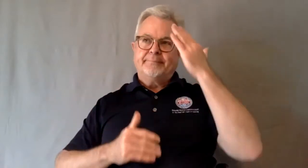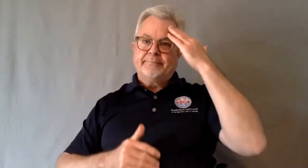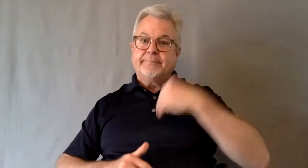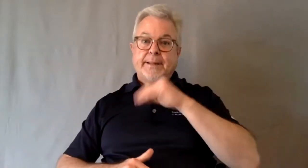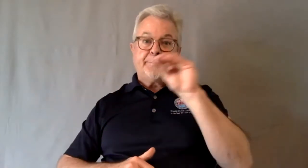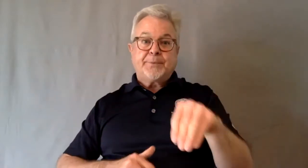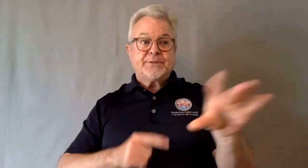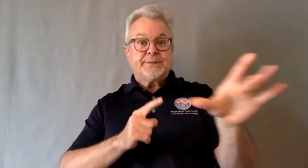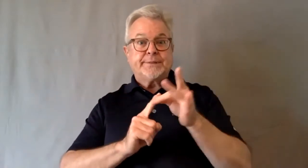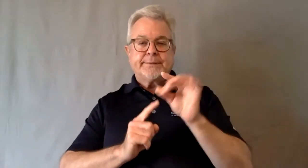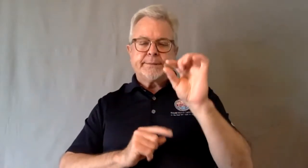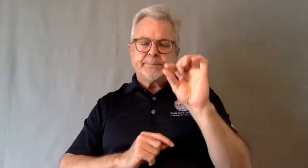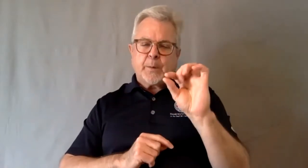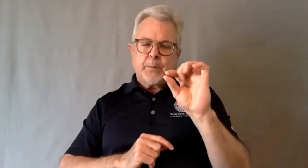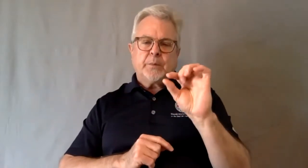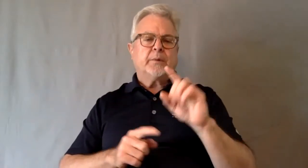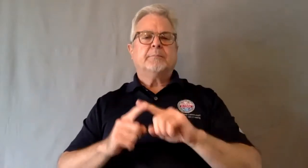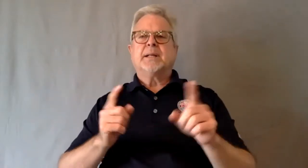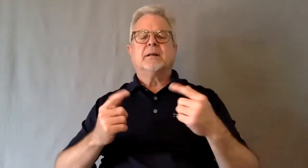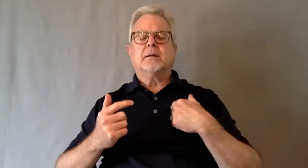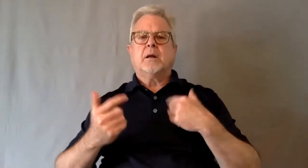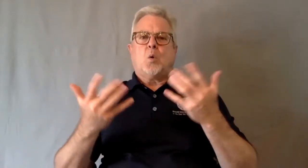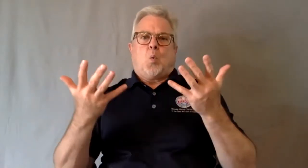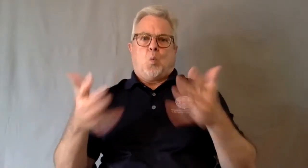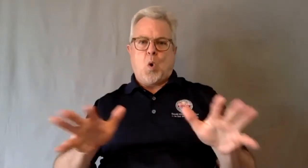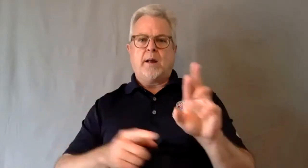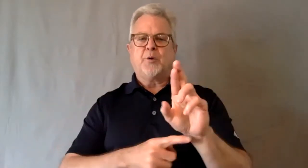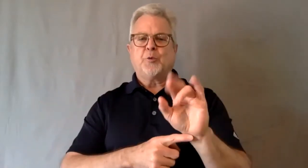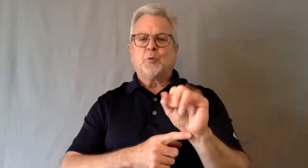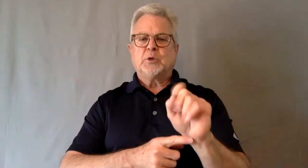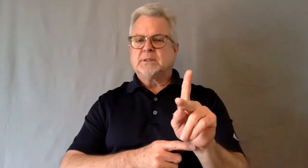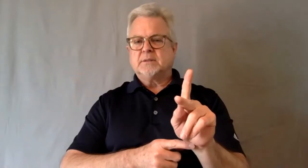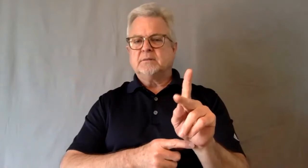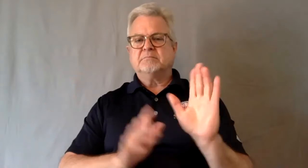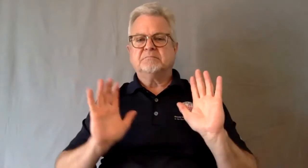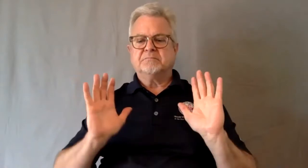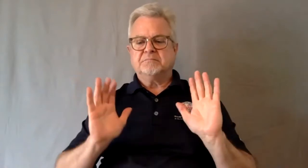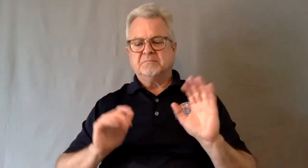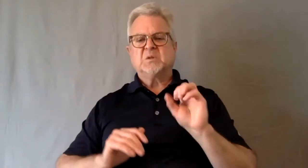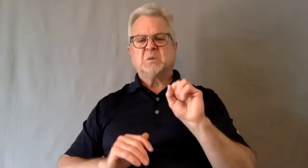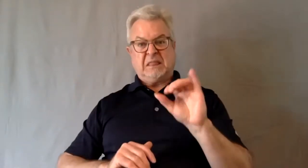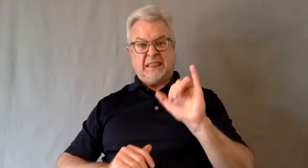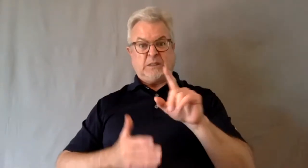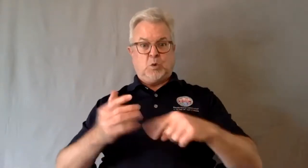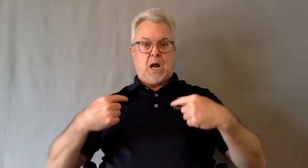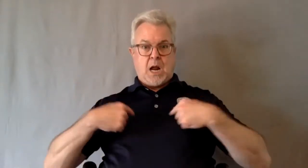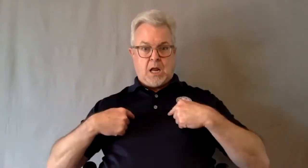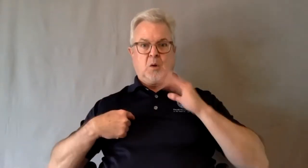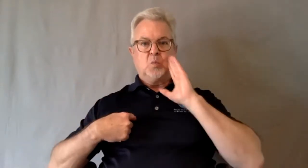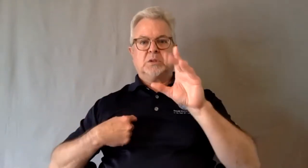safe. Regardless that the percent of contracting COVID is low, that's